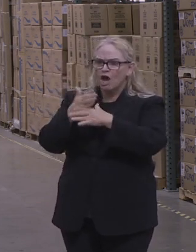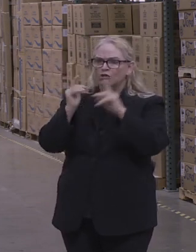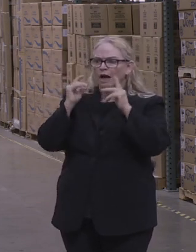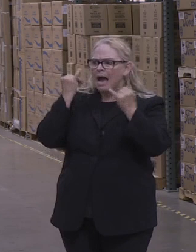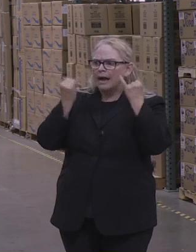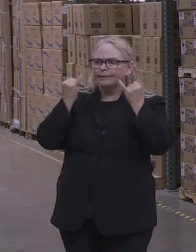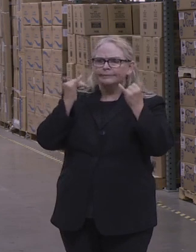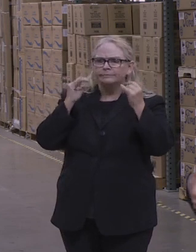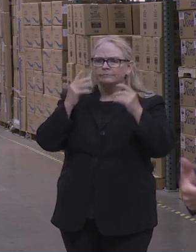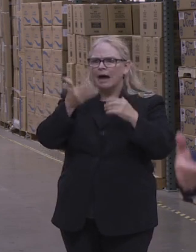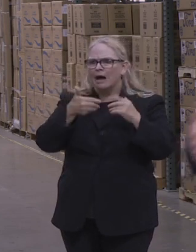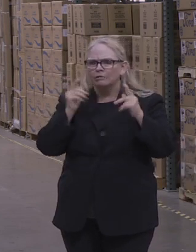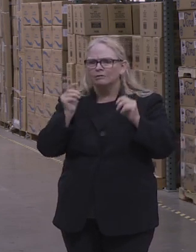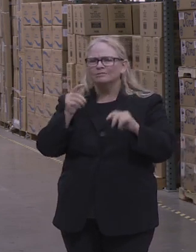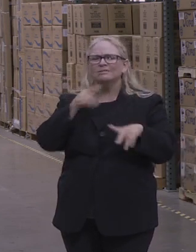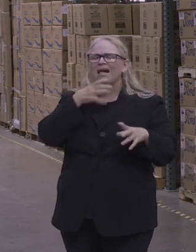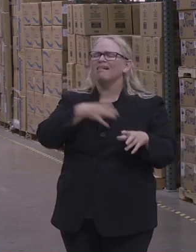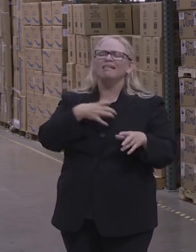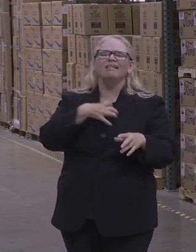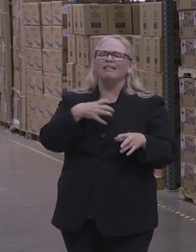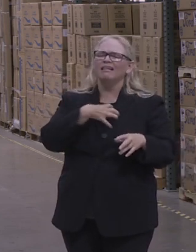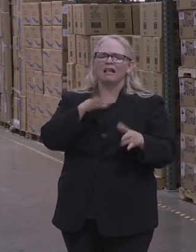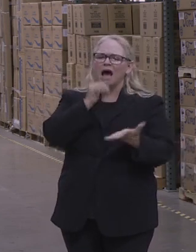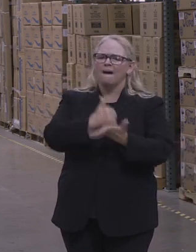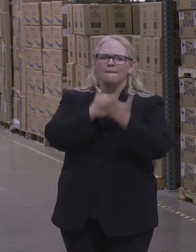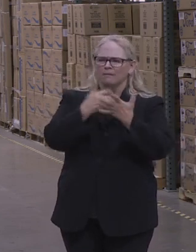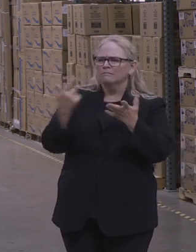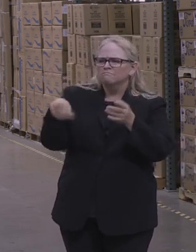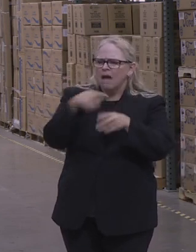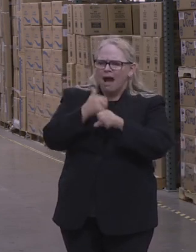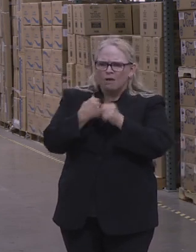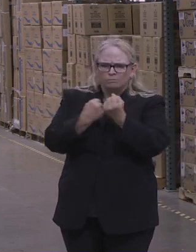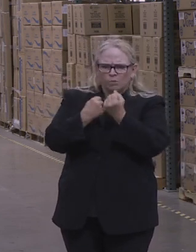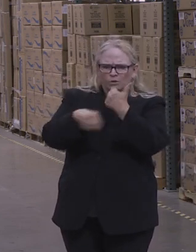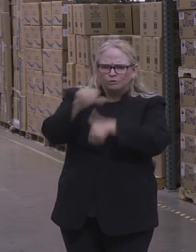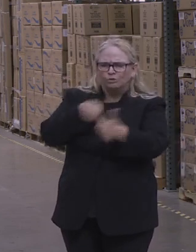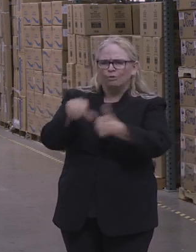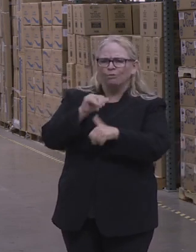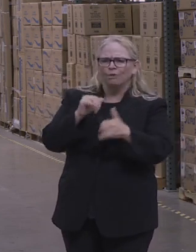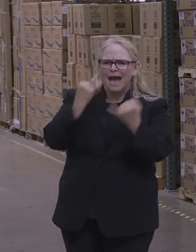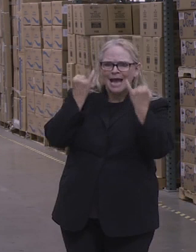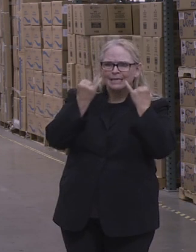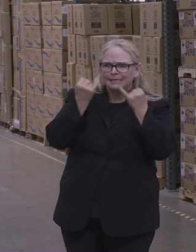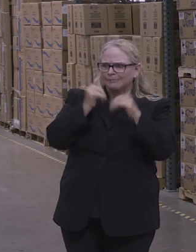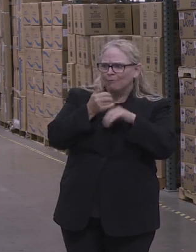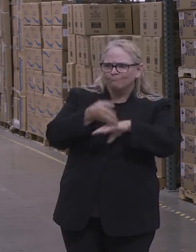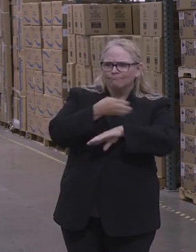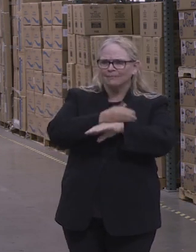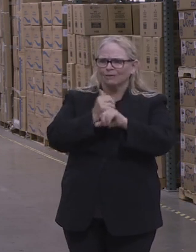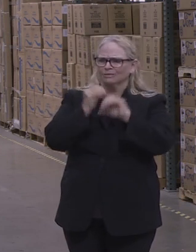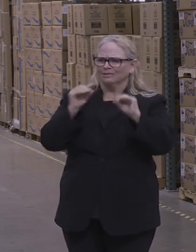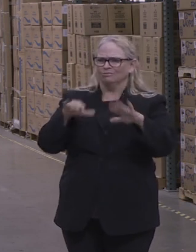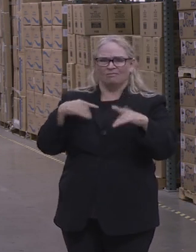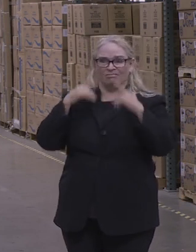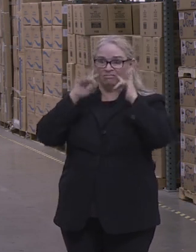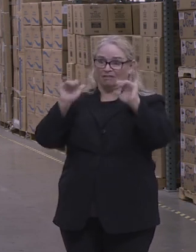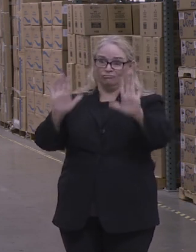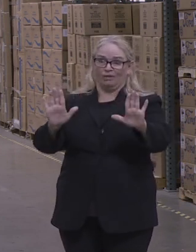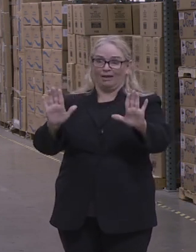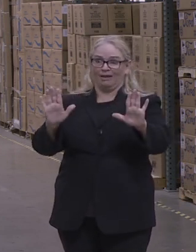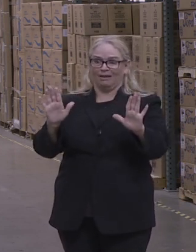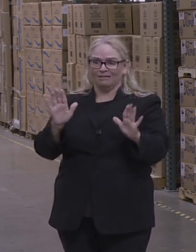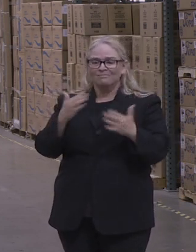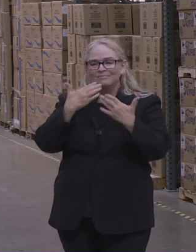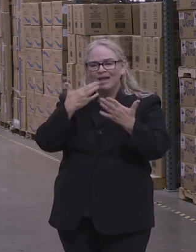and suffering, more empathy, more engagement. And I'm very encouraged by the example you offered in terms of